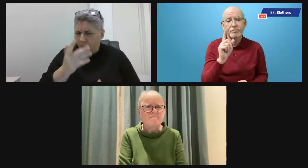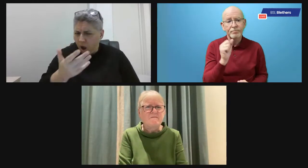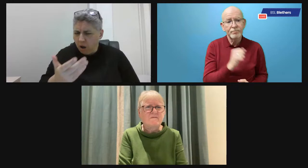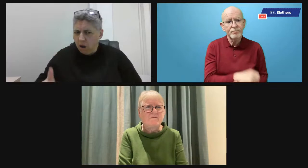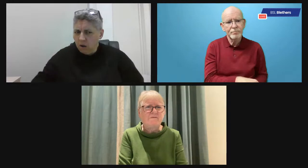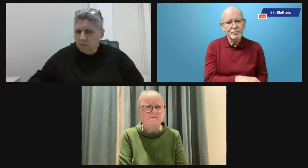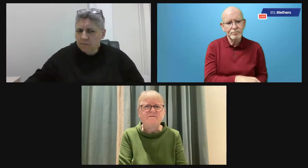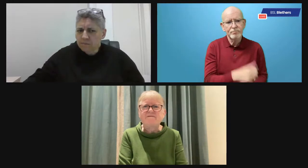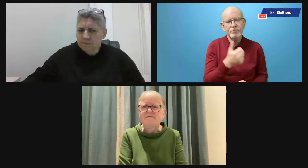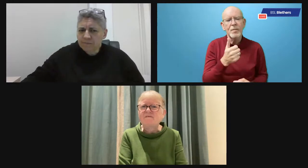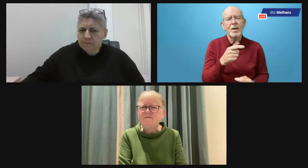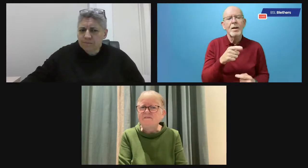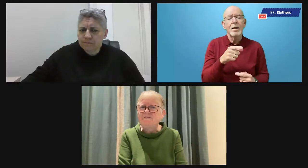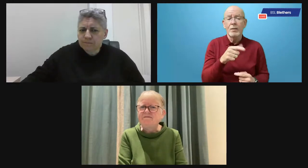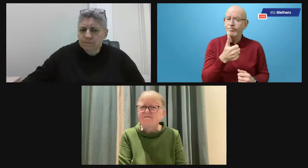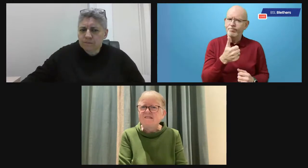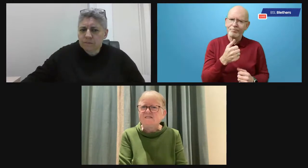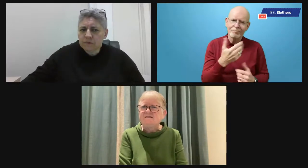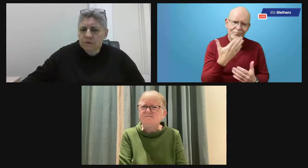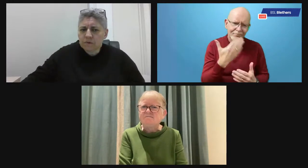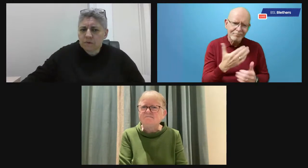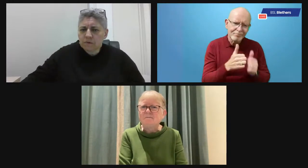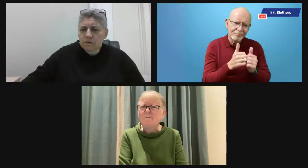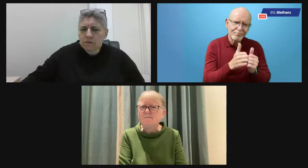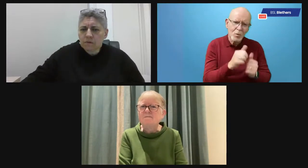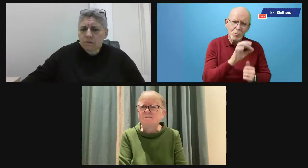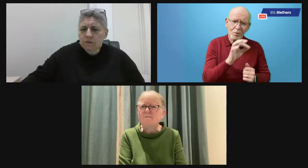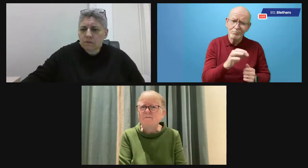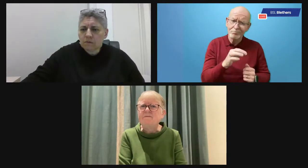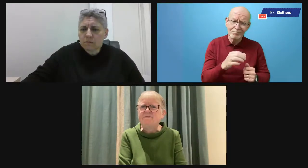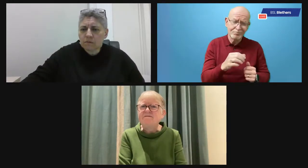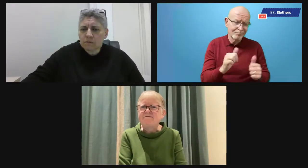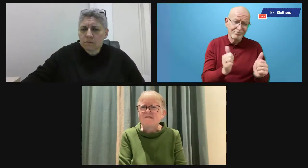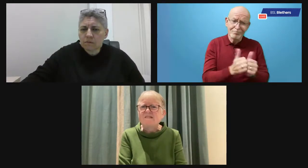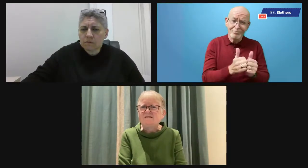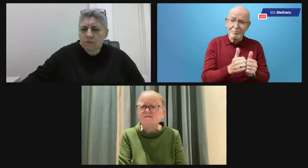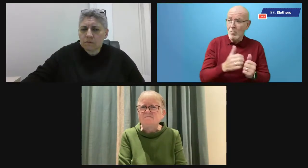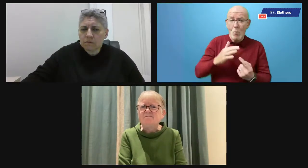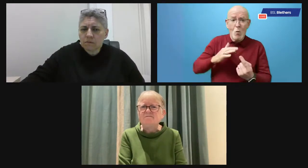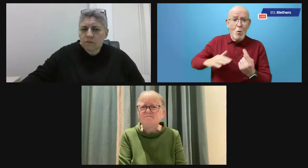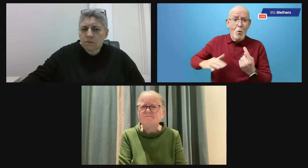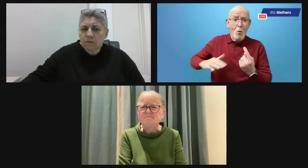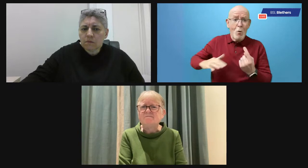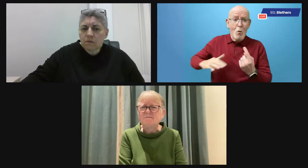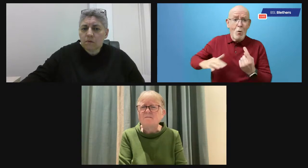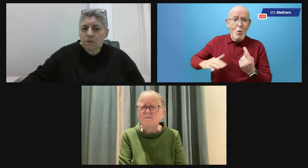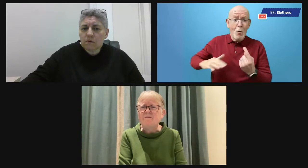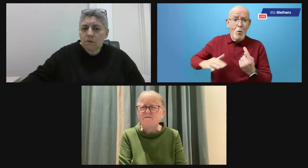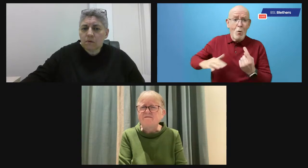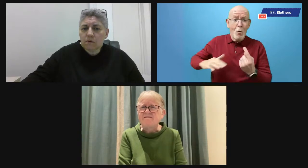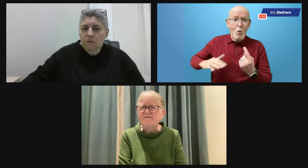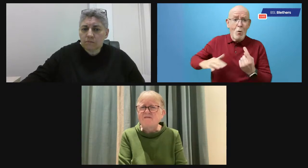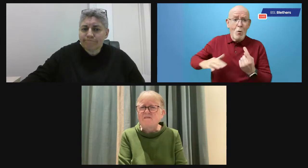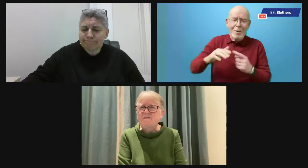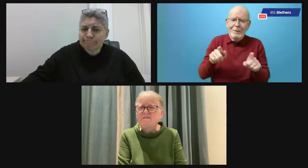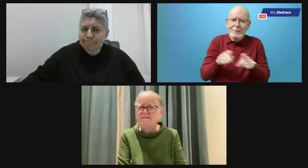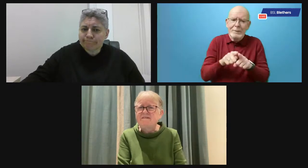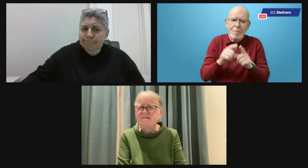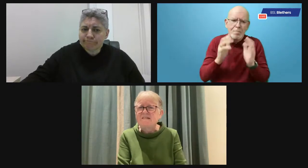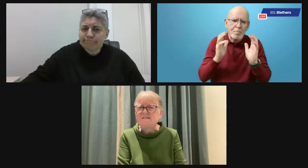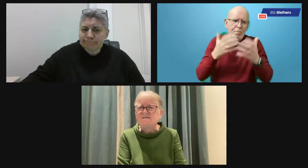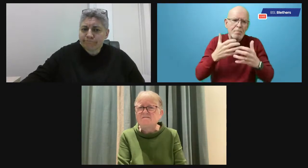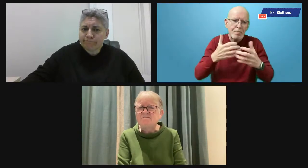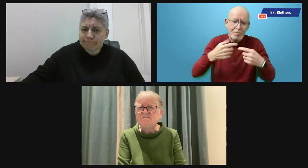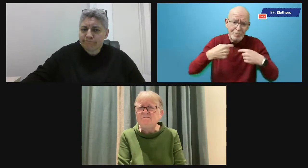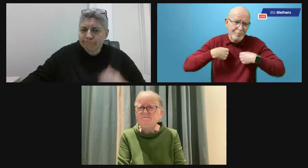Yeah, absolutely. Really helps development. Could I come in here? Uh, I really appreciate this question, because